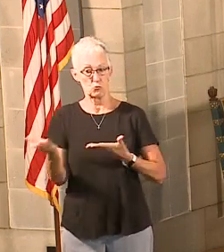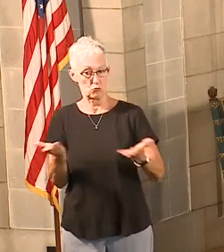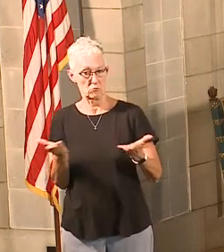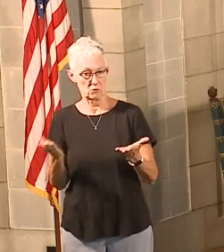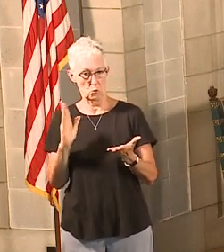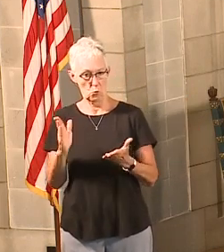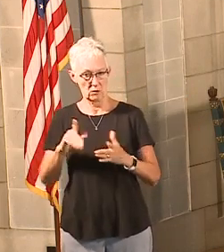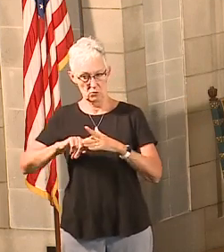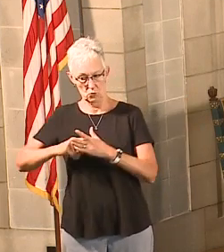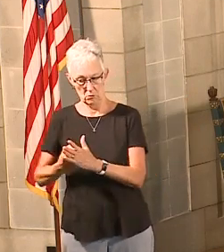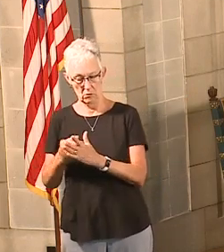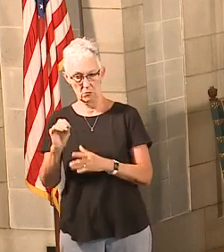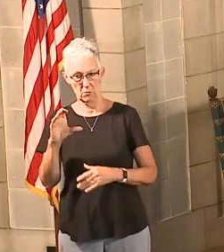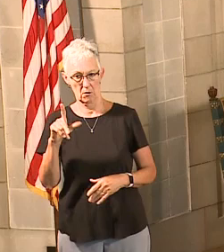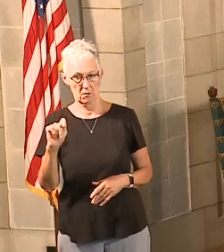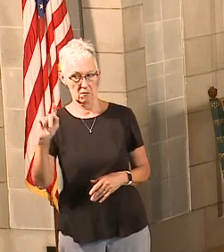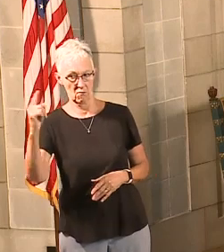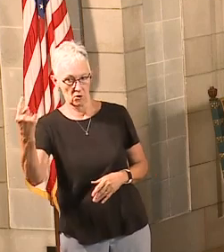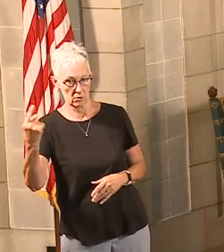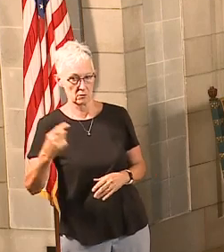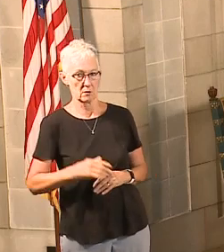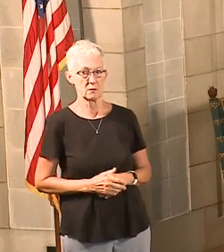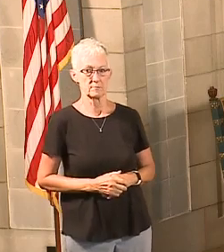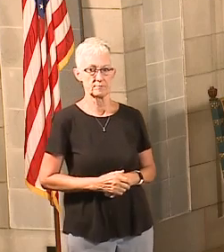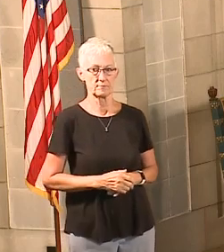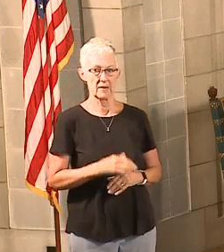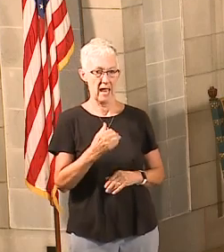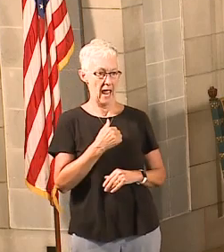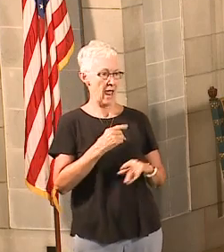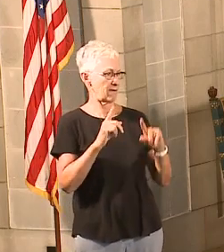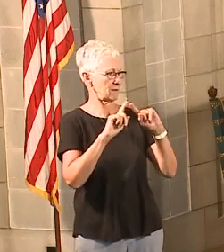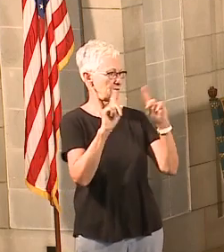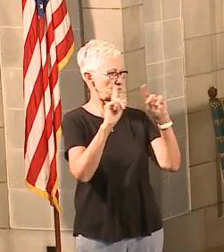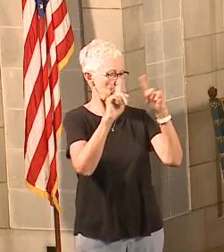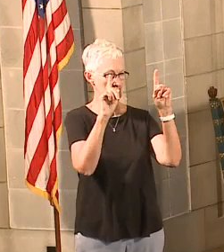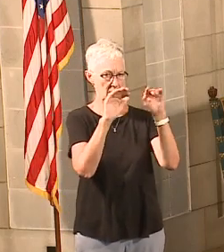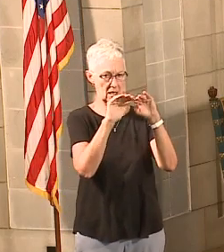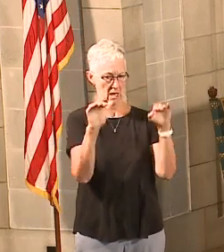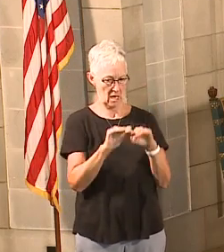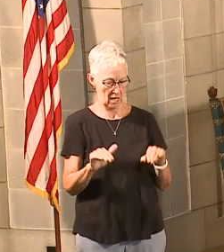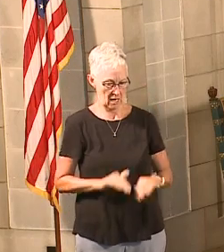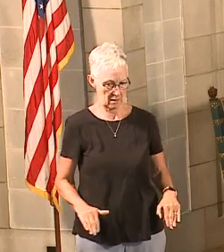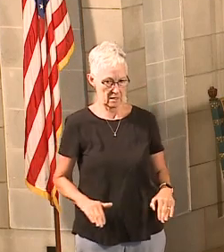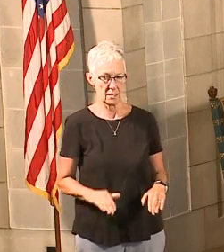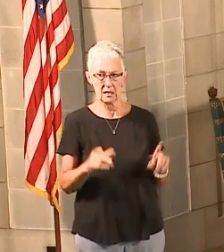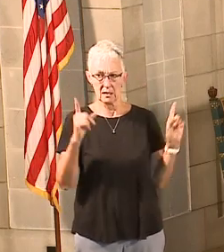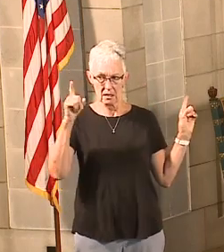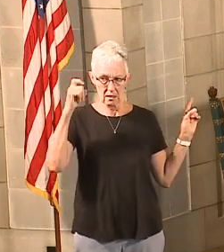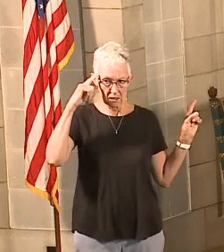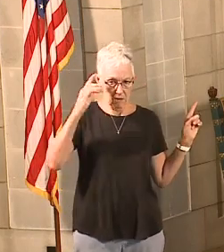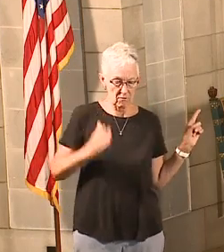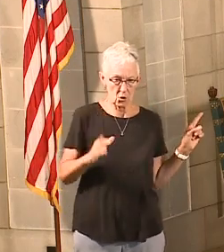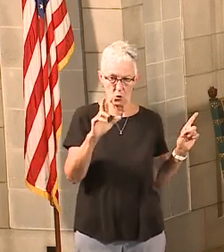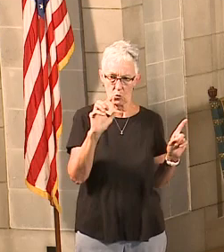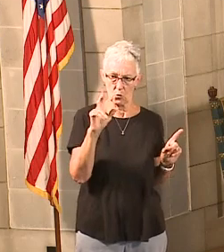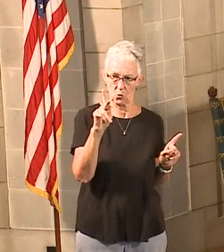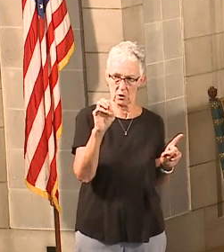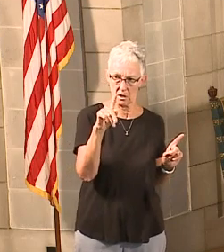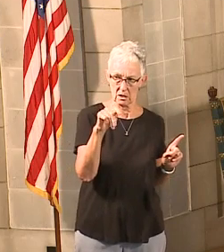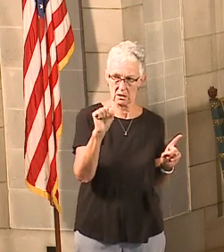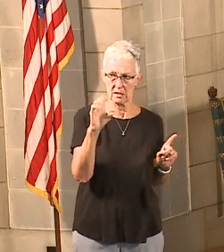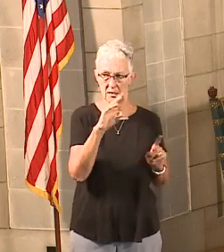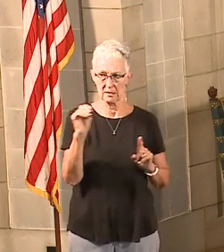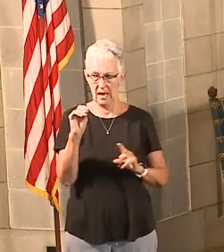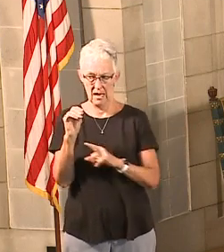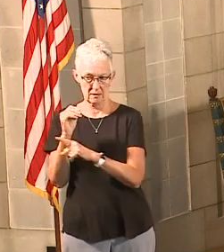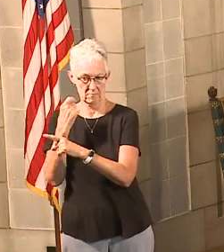Regarding the benefit levels, both Governor Ricketts and CEO Smith mentioned the 2-tiered